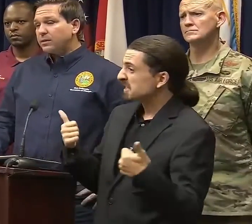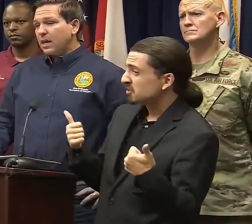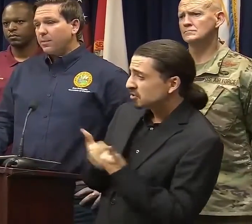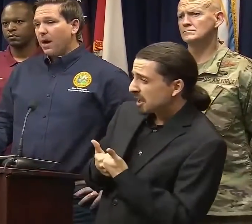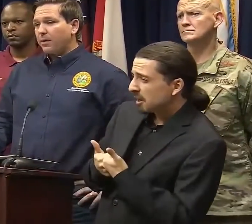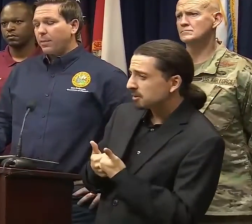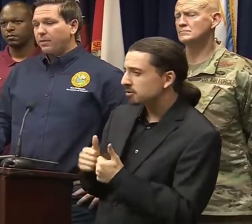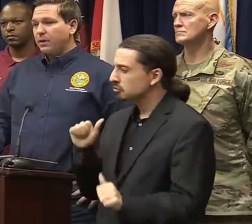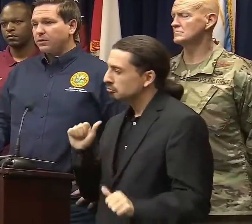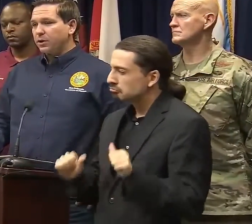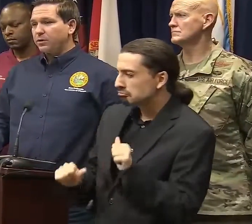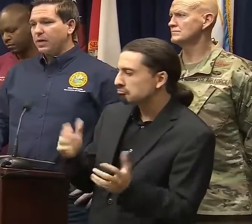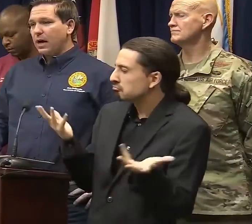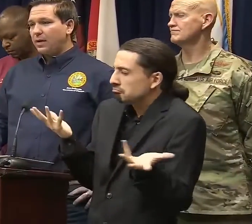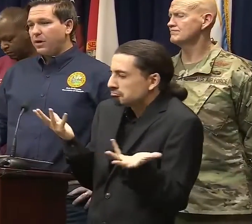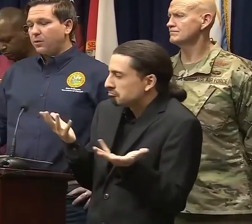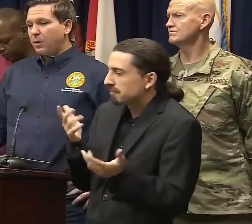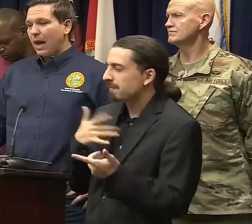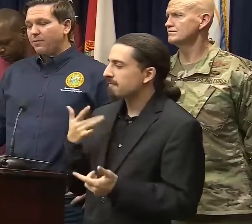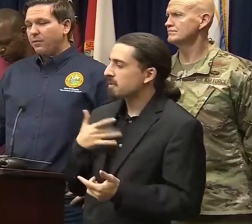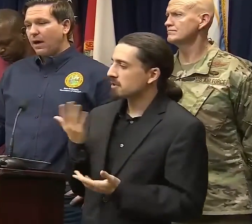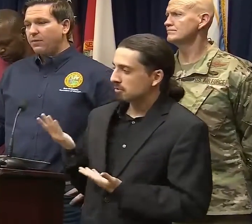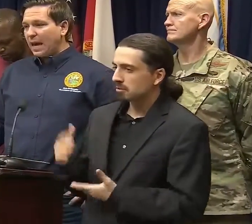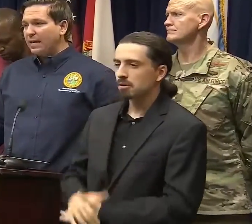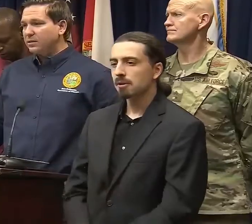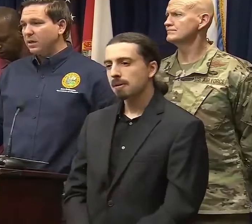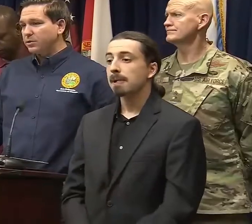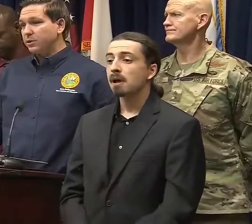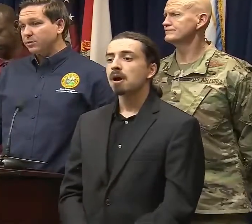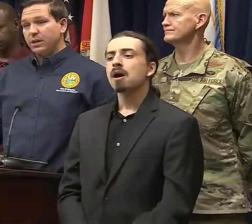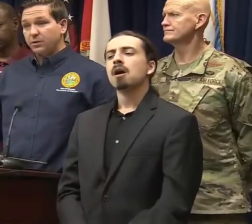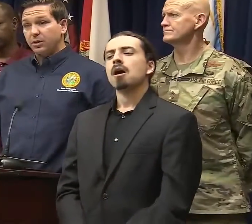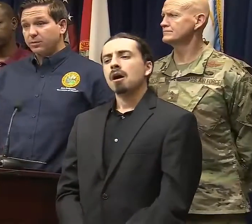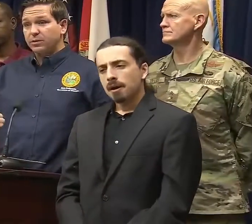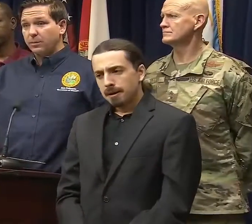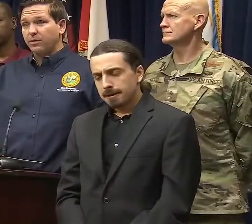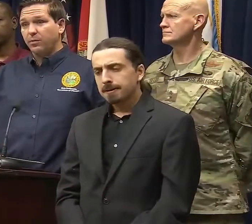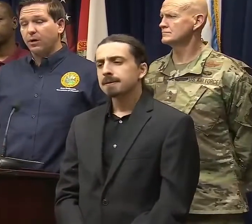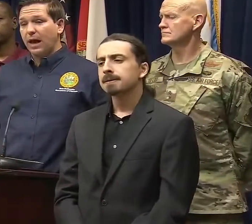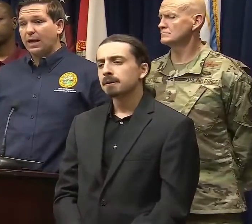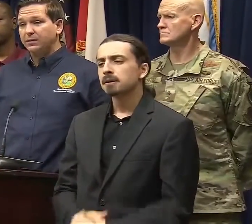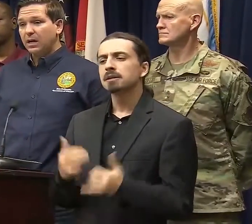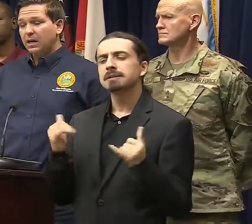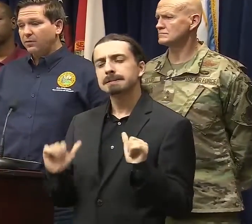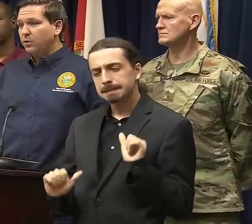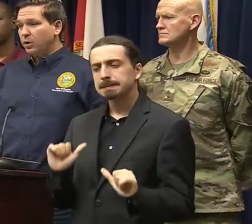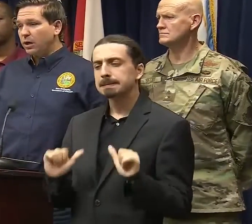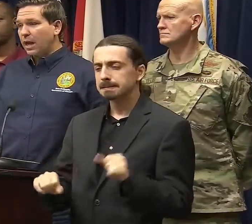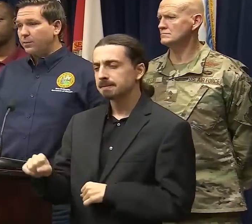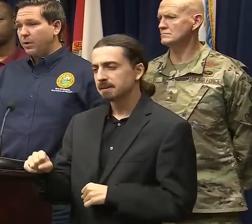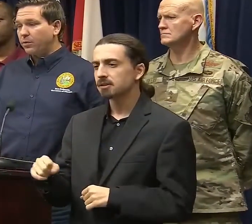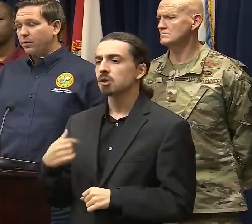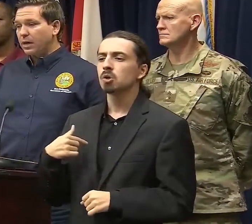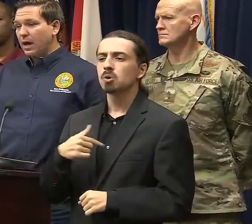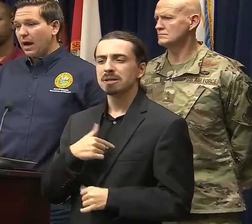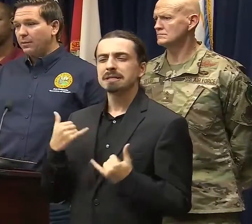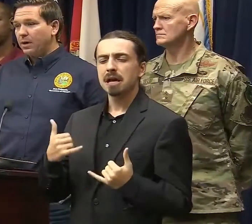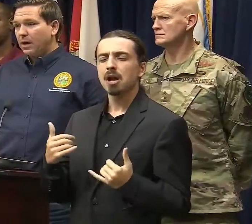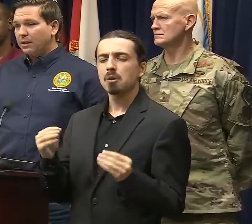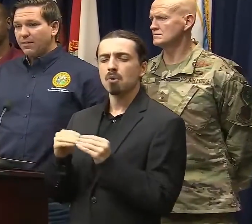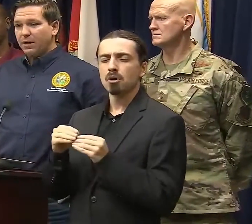So here's what I'd say about the uncertainty. I think we have gained some certainty in terms of some of the forecasts. If you look at both